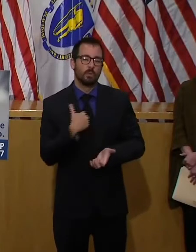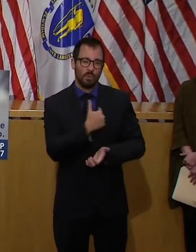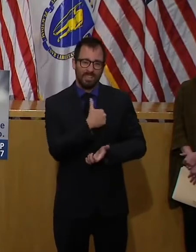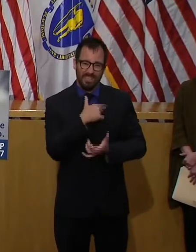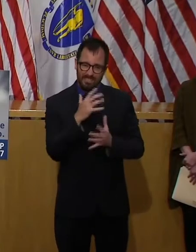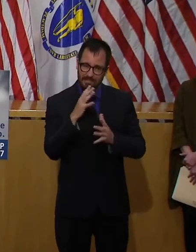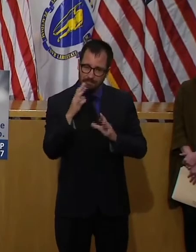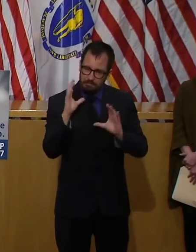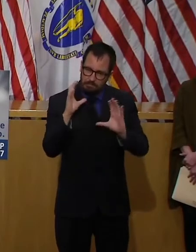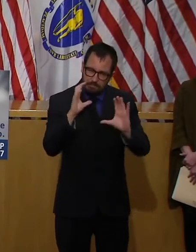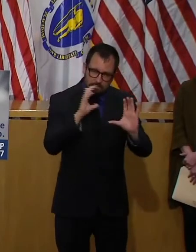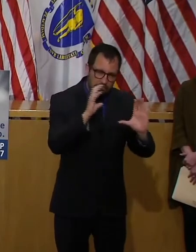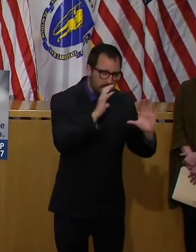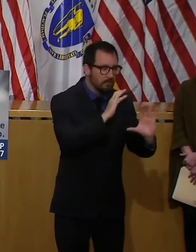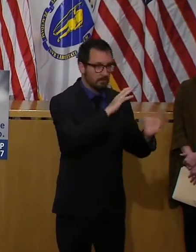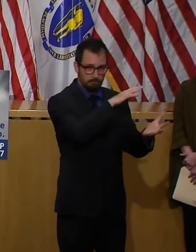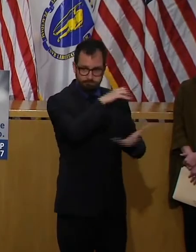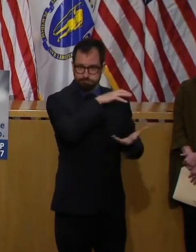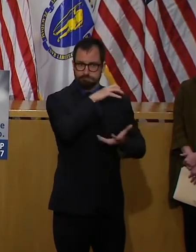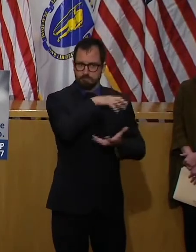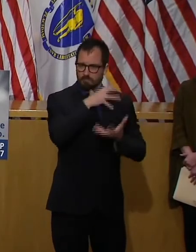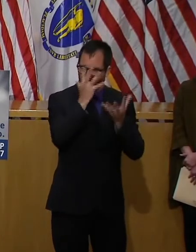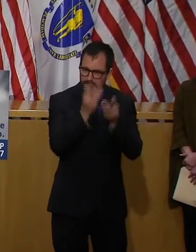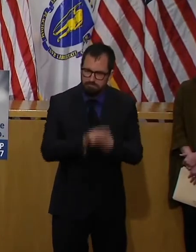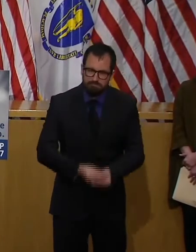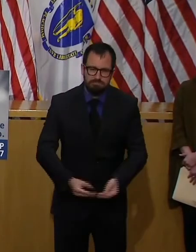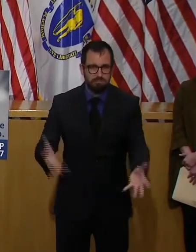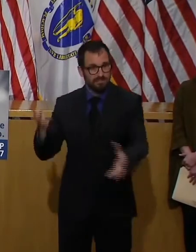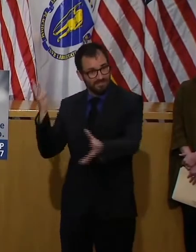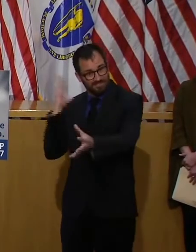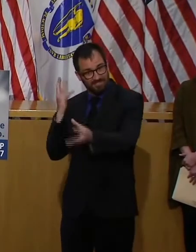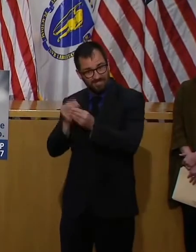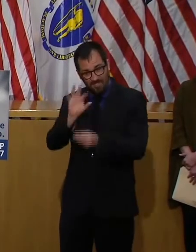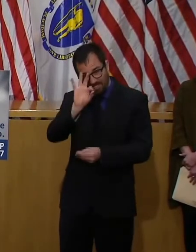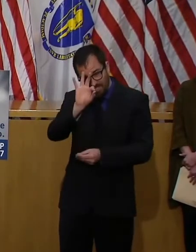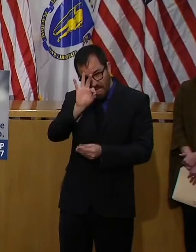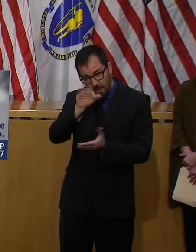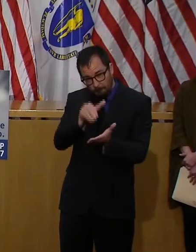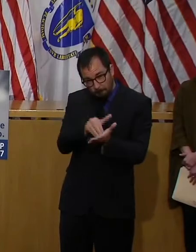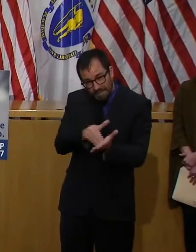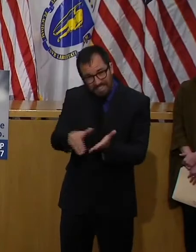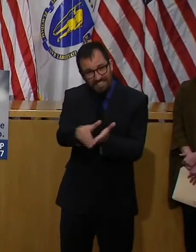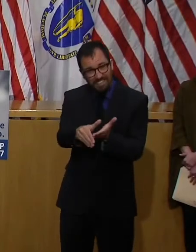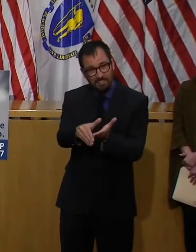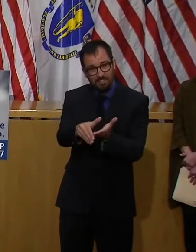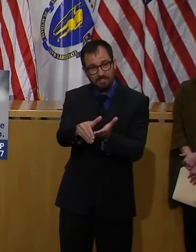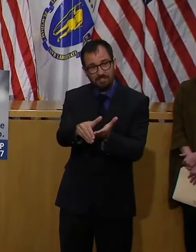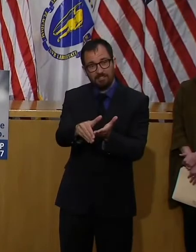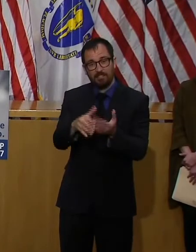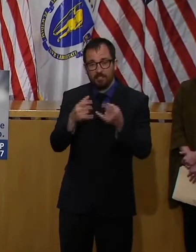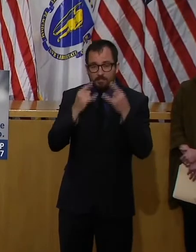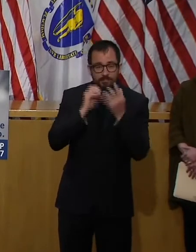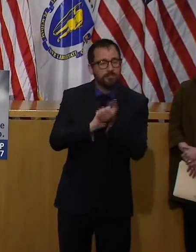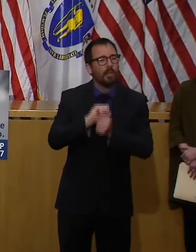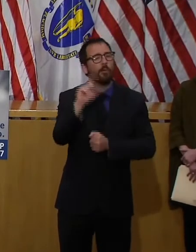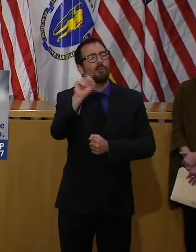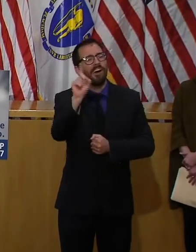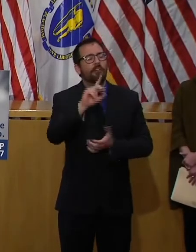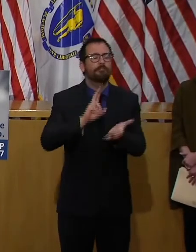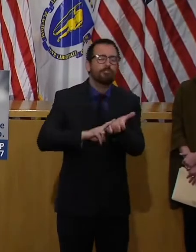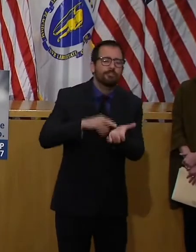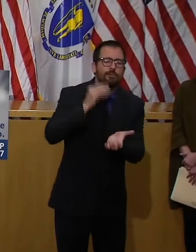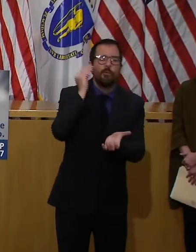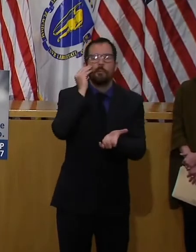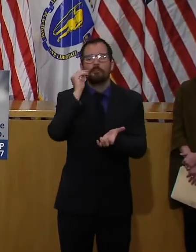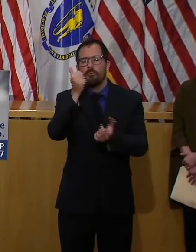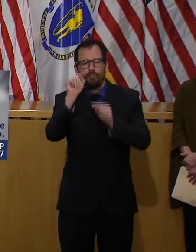centers, cities and towns, and first responders in all corners of the Commonwealth. This includes gloves, gowns, masks, and